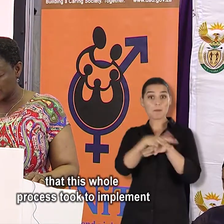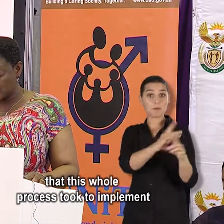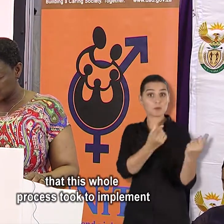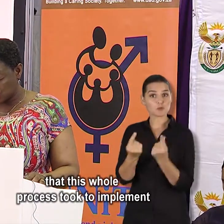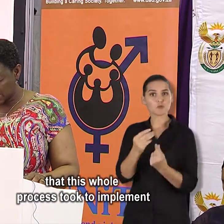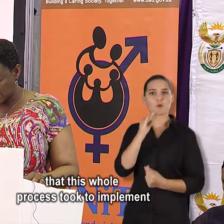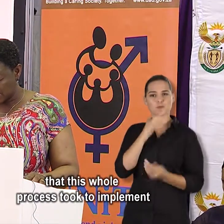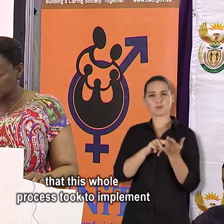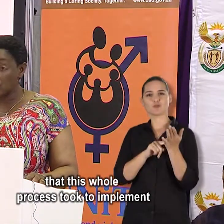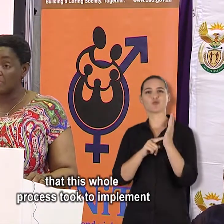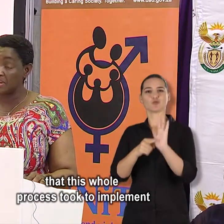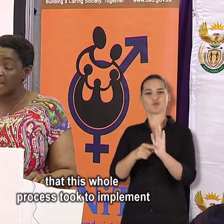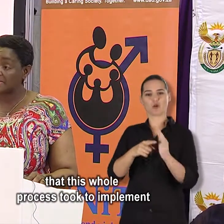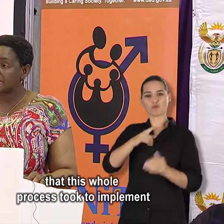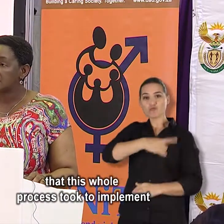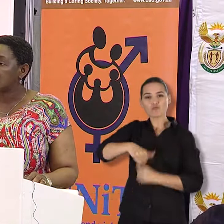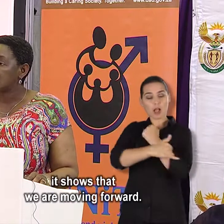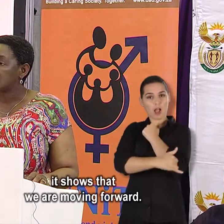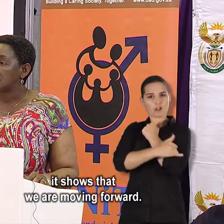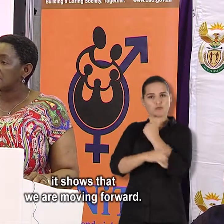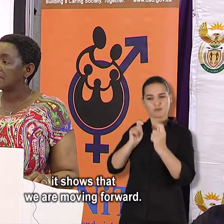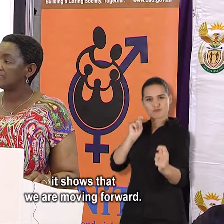process took to implement